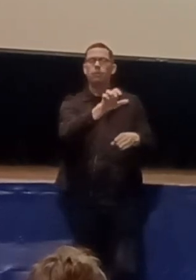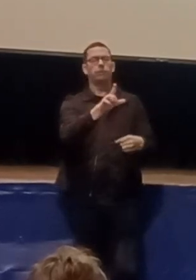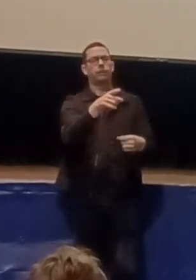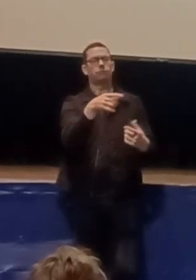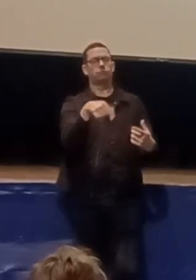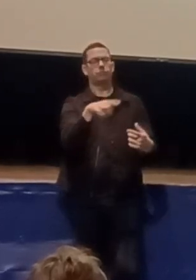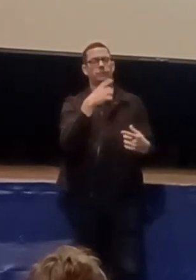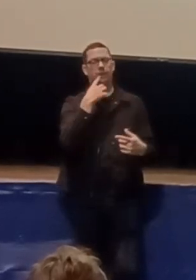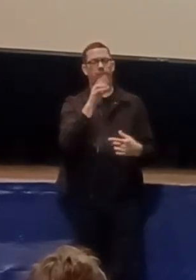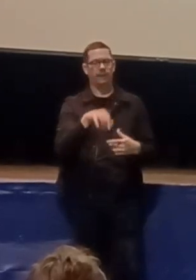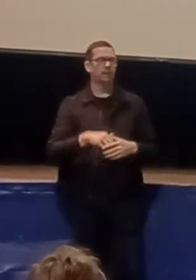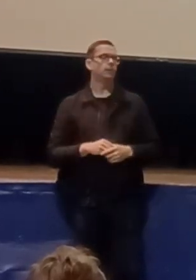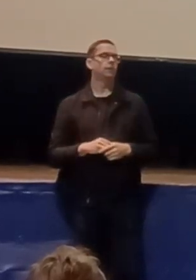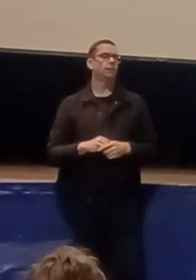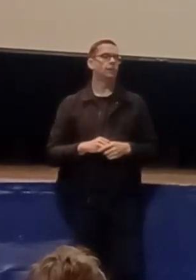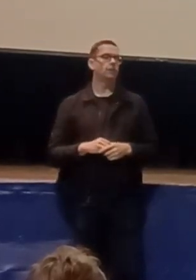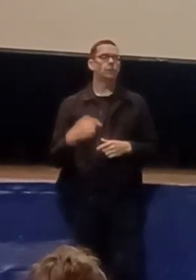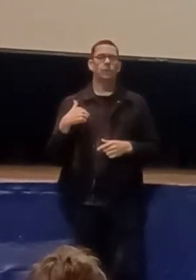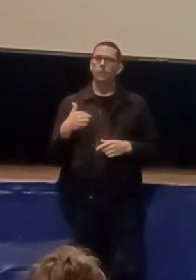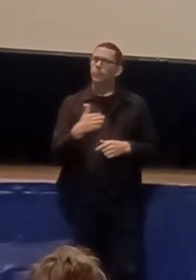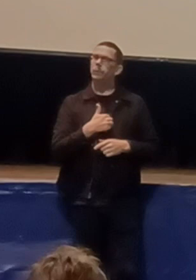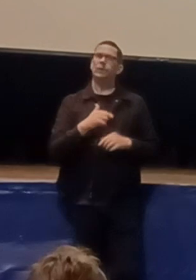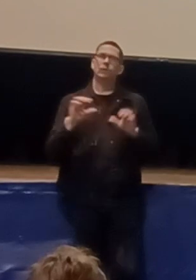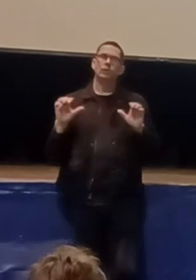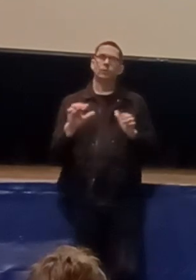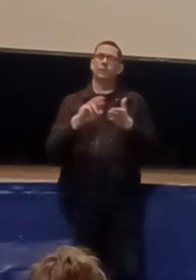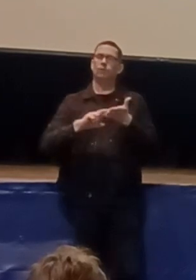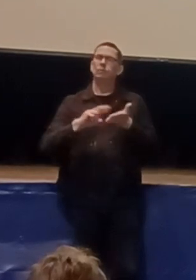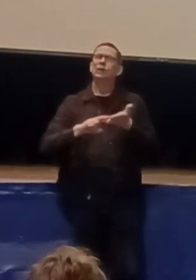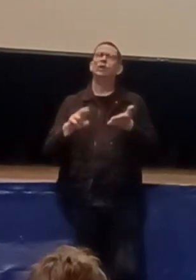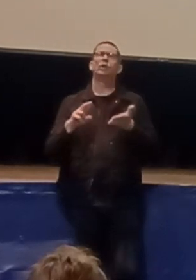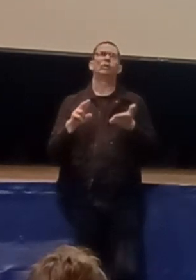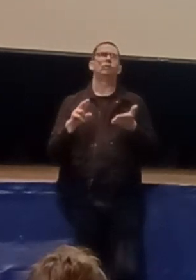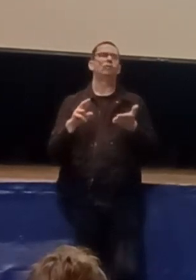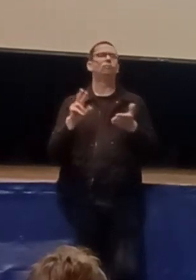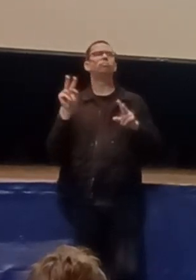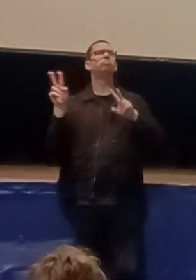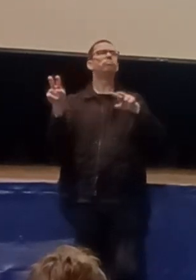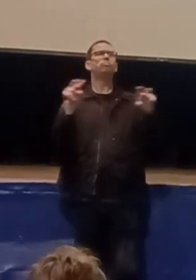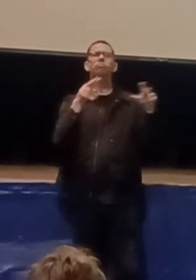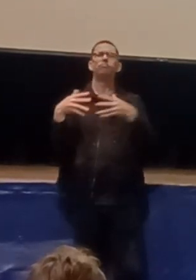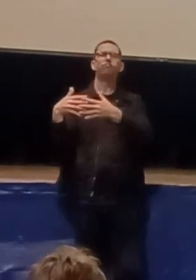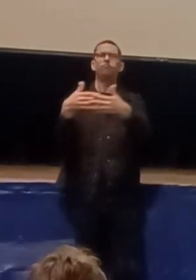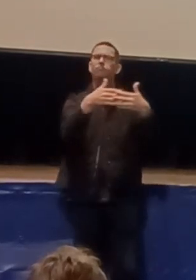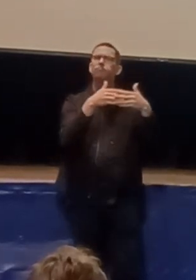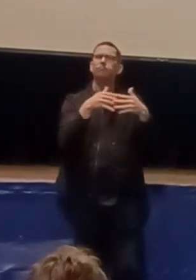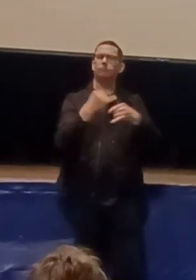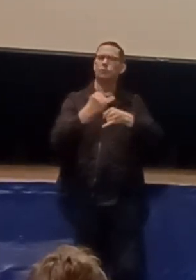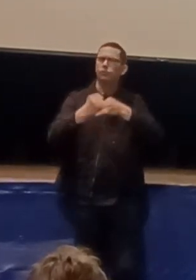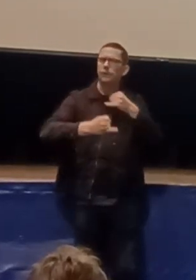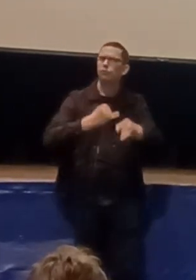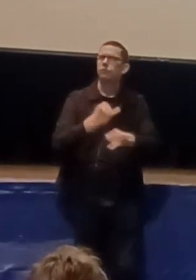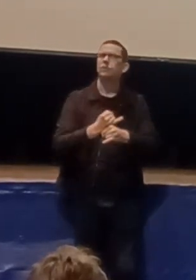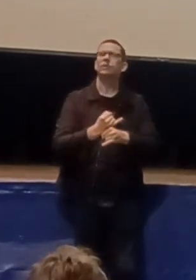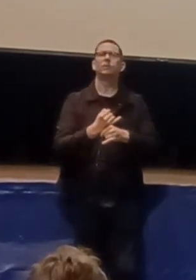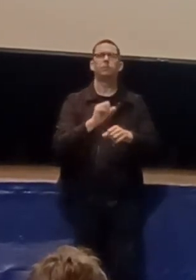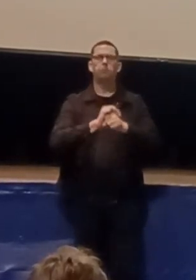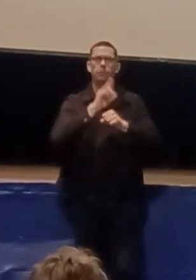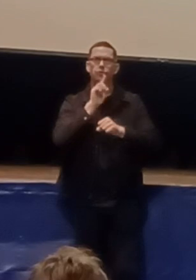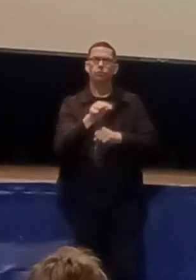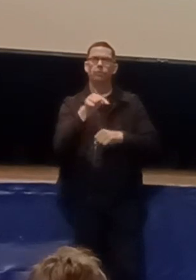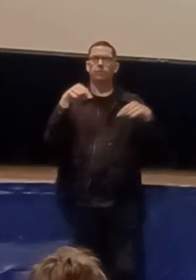So we're doing the research. We're looking into what is done nationally and internationally to make sure that this